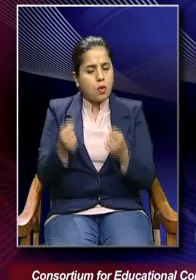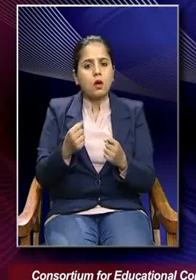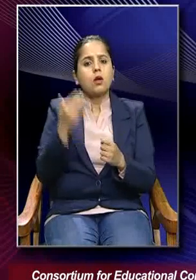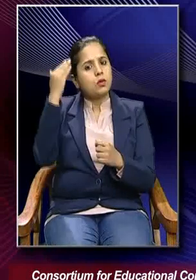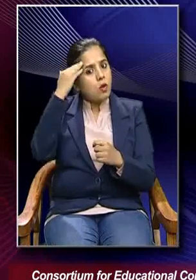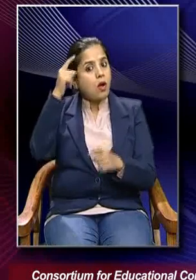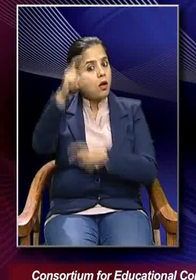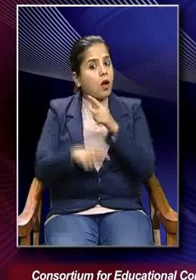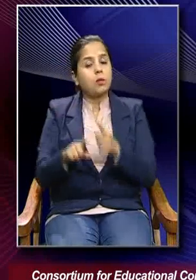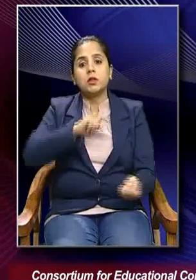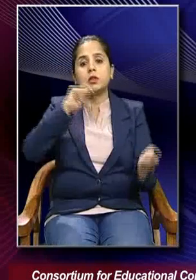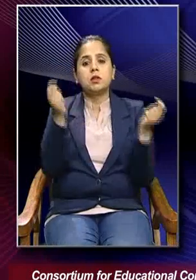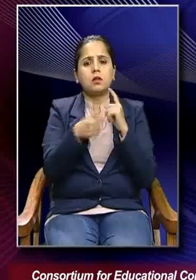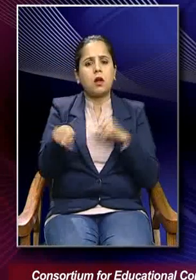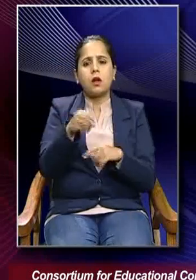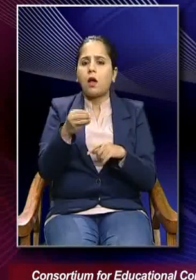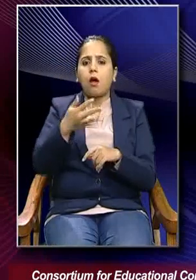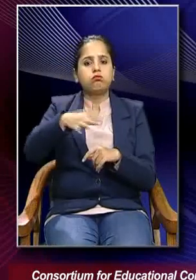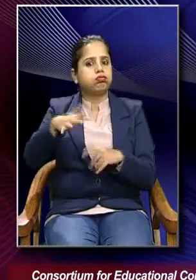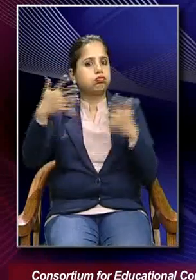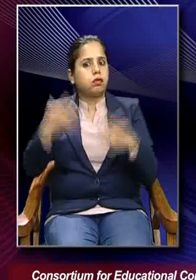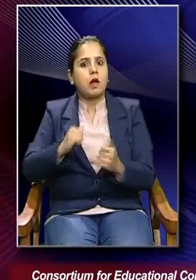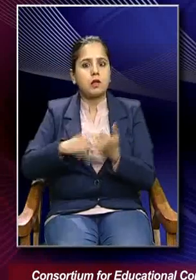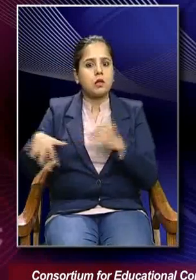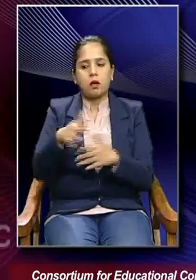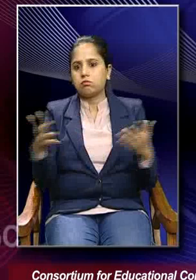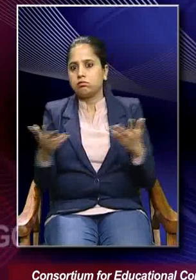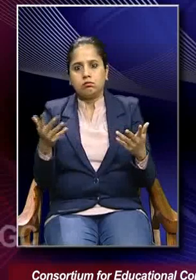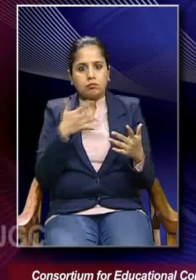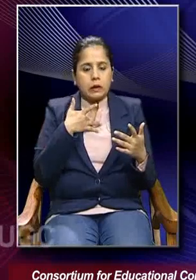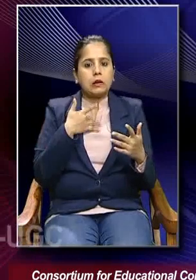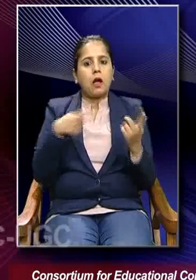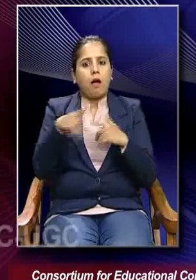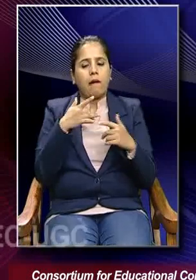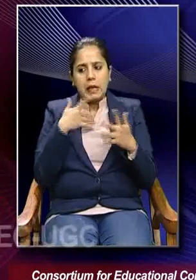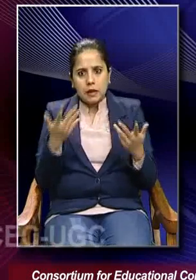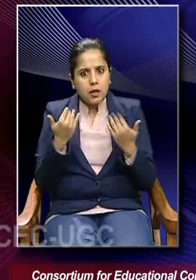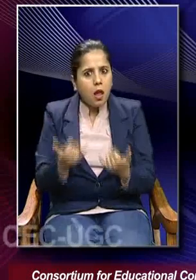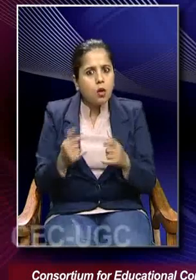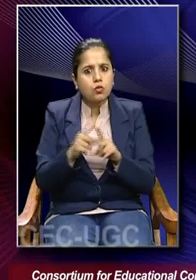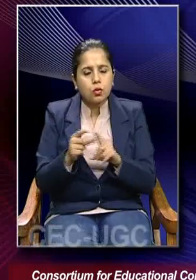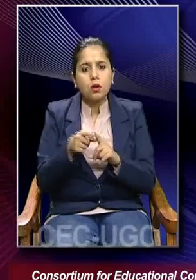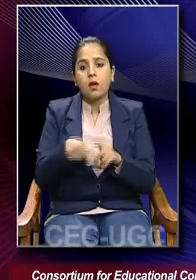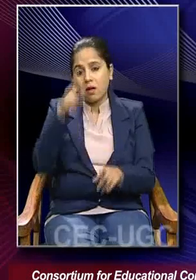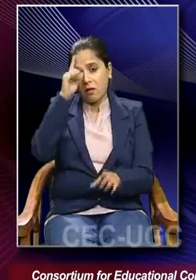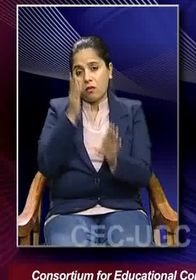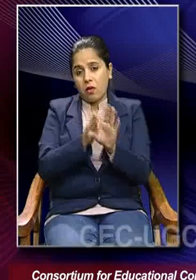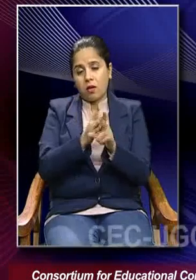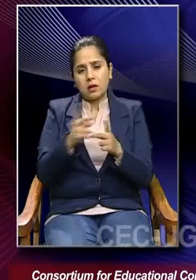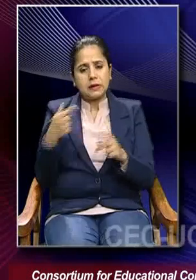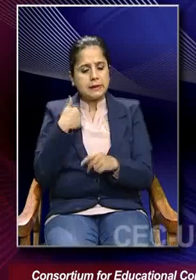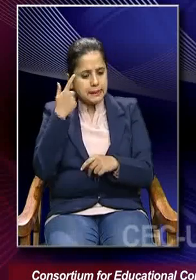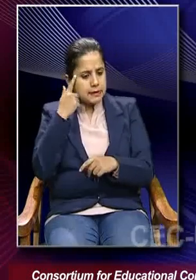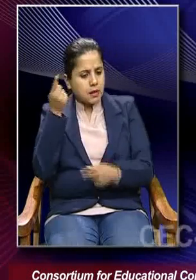Industrial Revolution had kind of shaken society. It was under upheaval. These philosophers were trying to figure